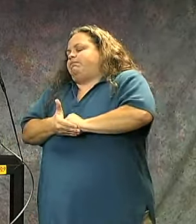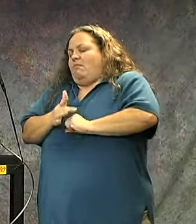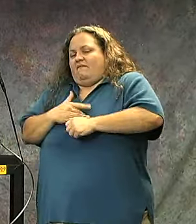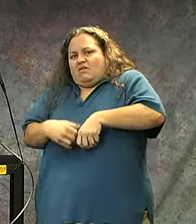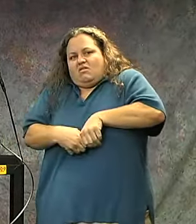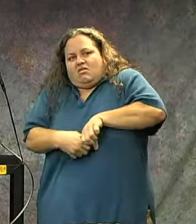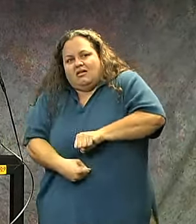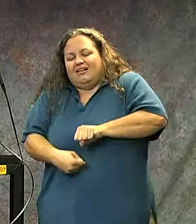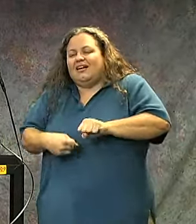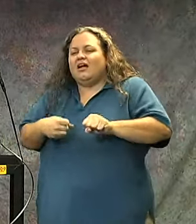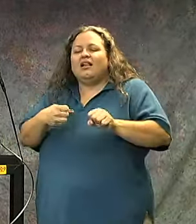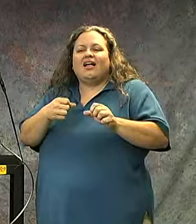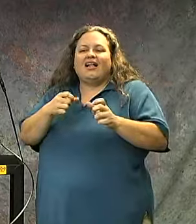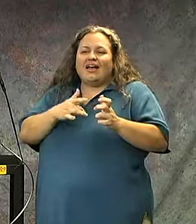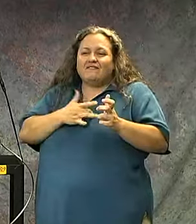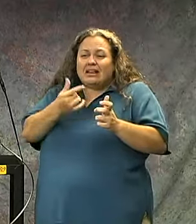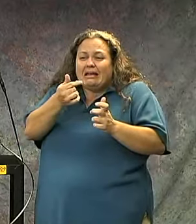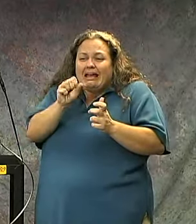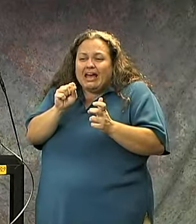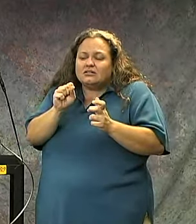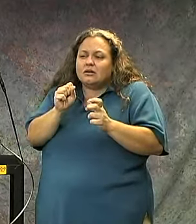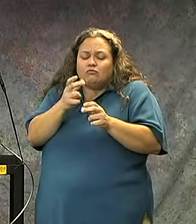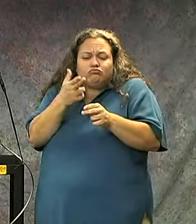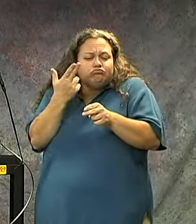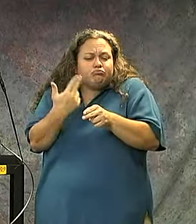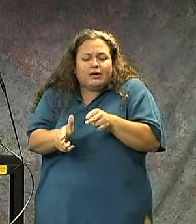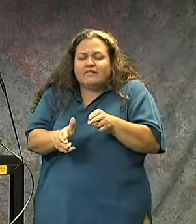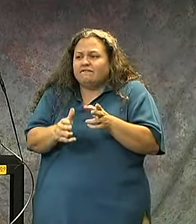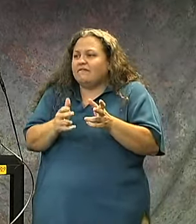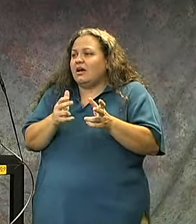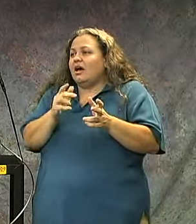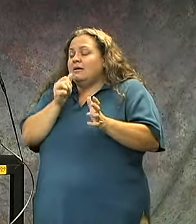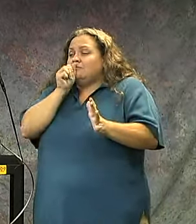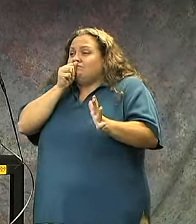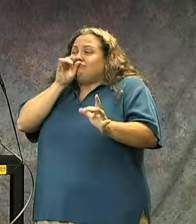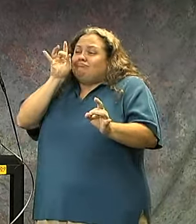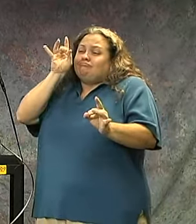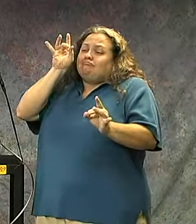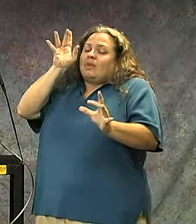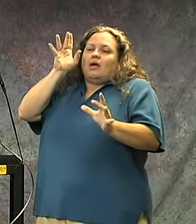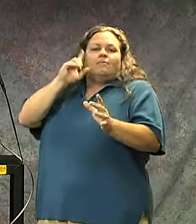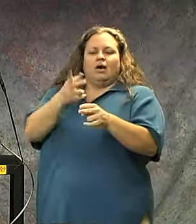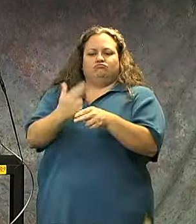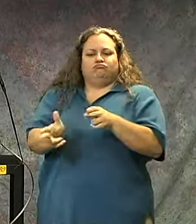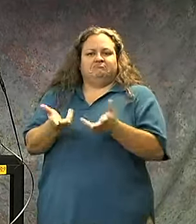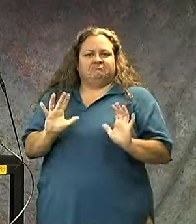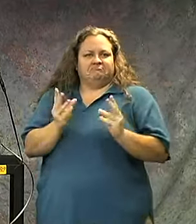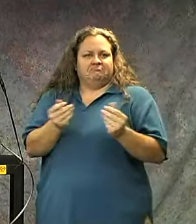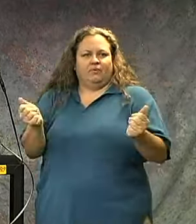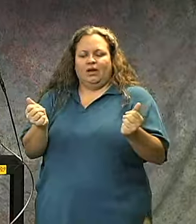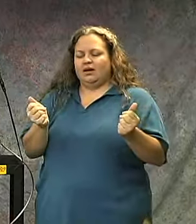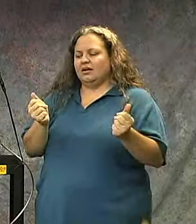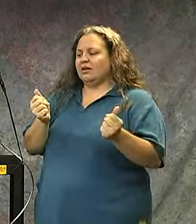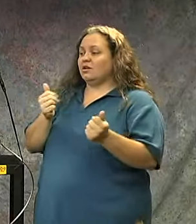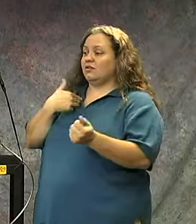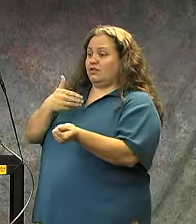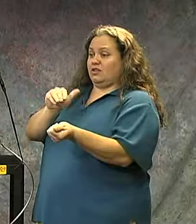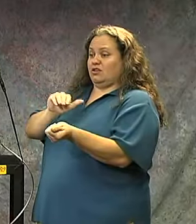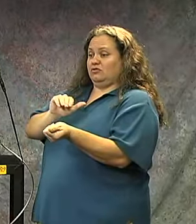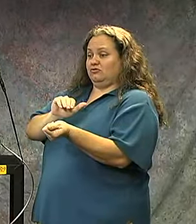cramping. They feel like gas cramps. They don't last very long. They can be intense, but they usually last a matter of seconds.